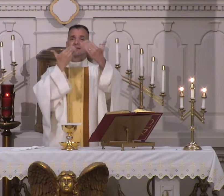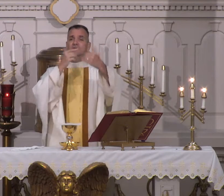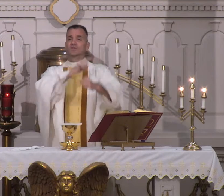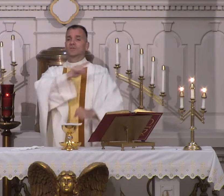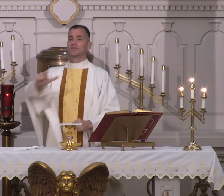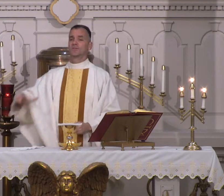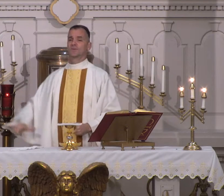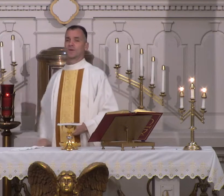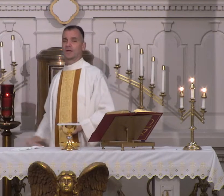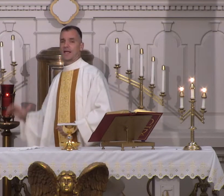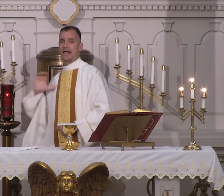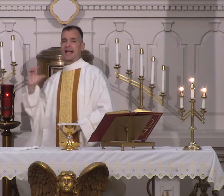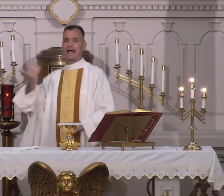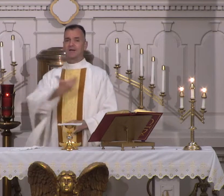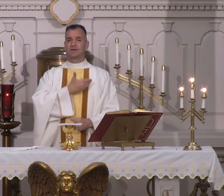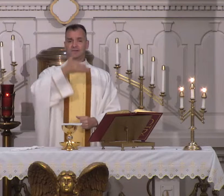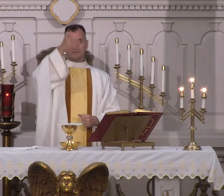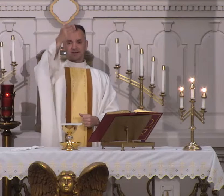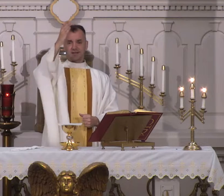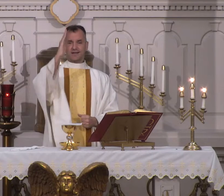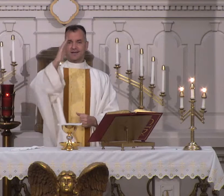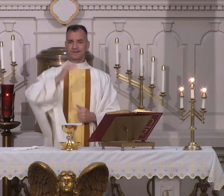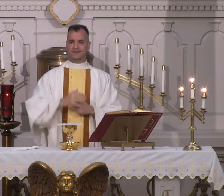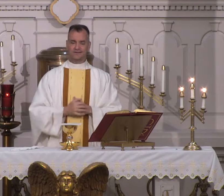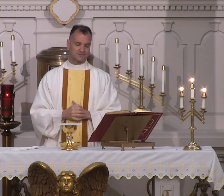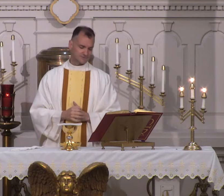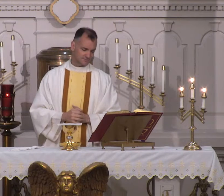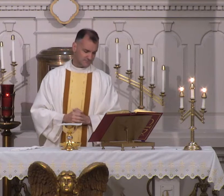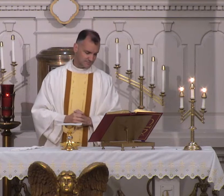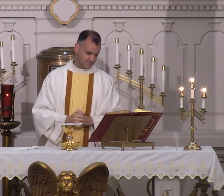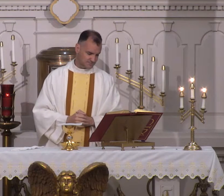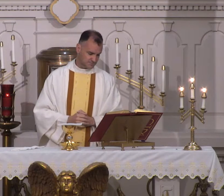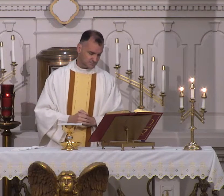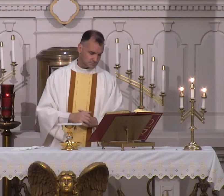Let us give thanks to the Lord our God.